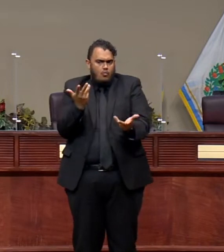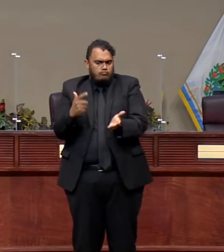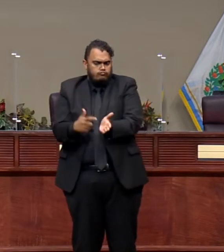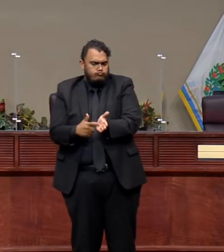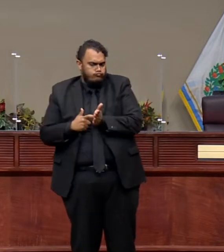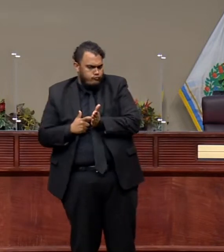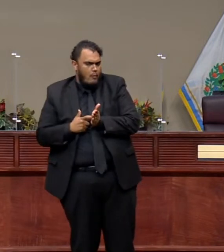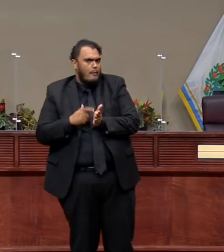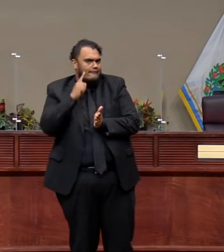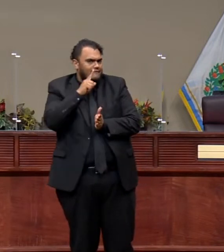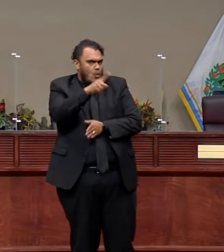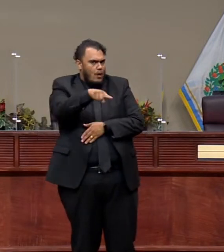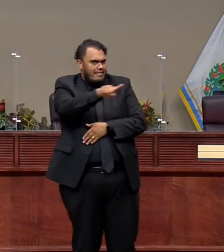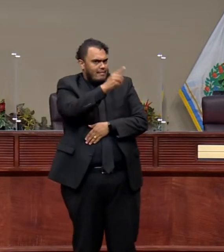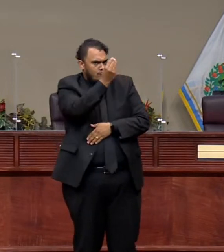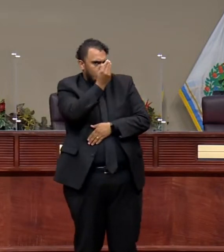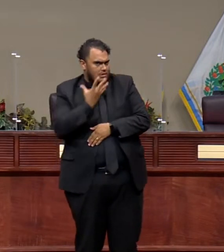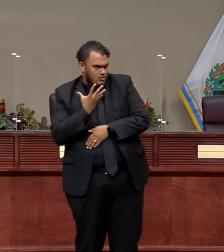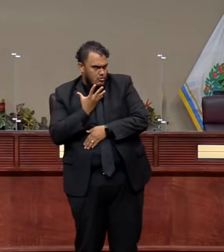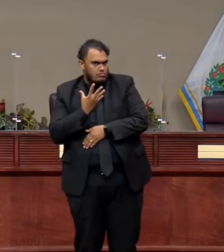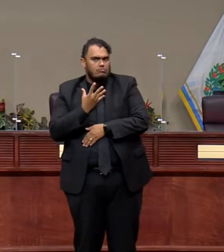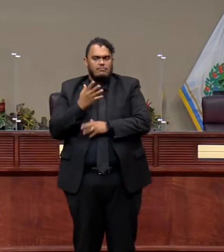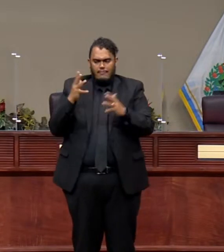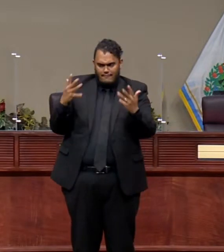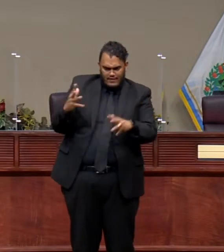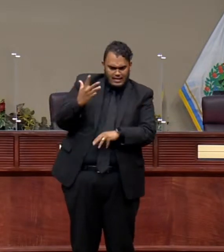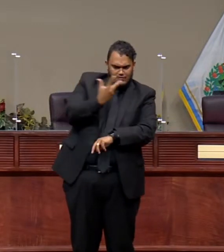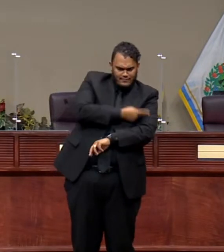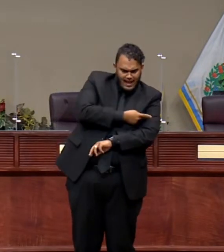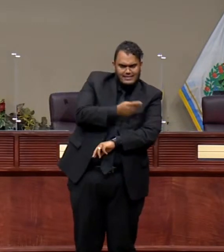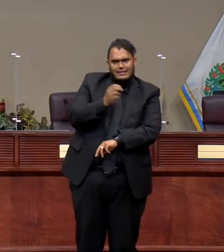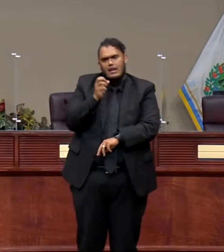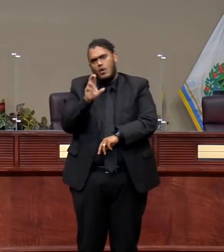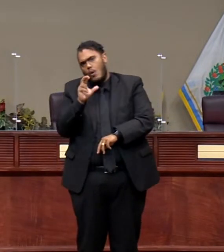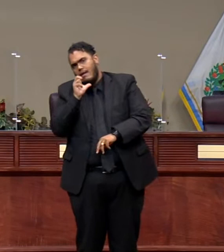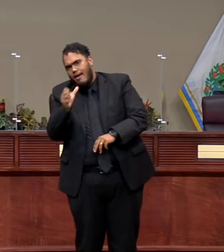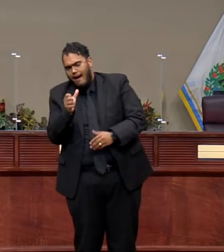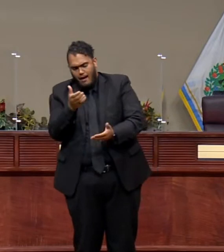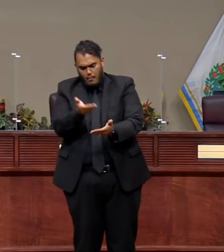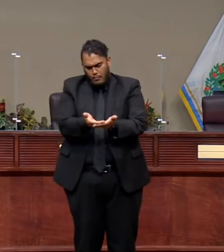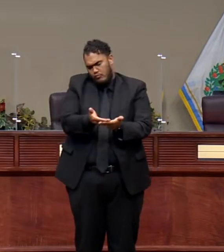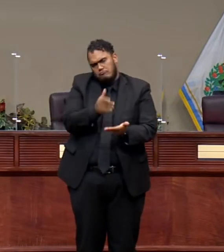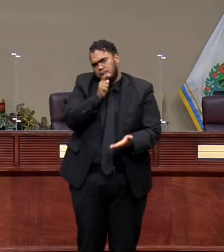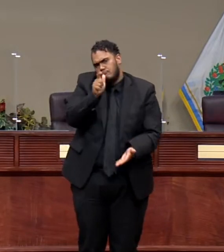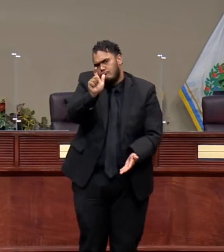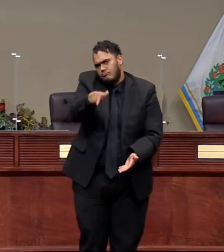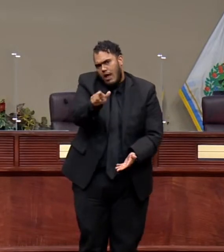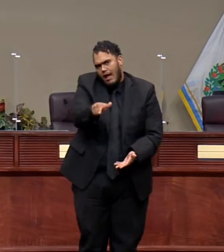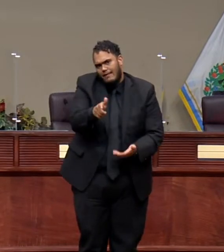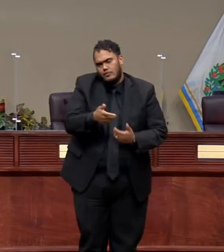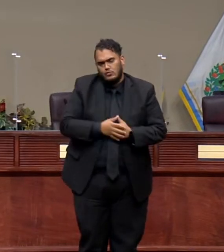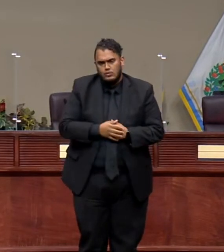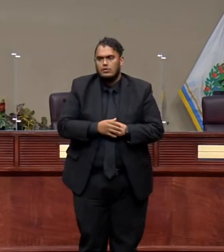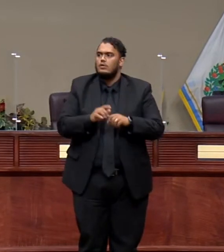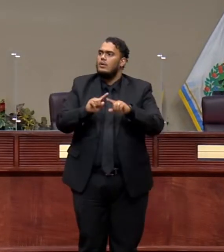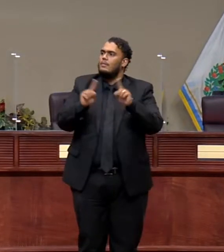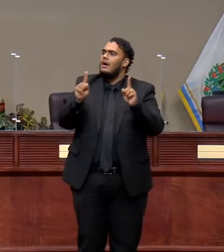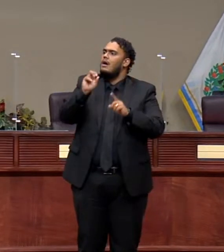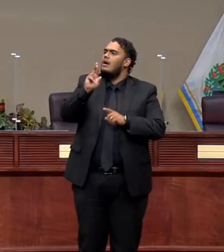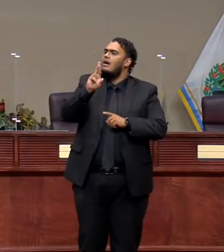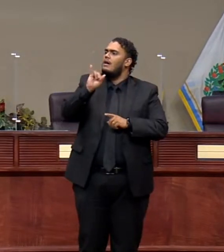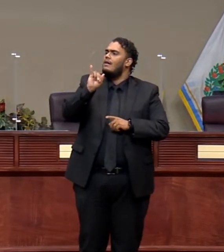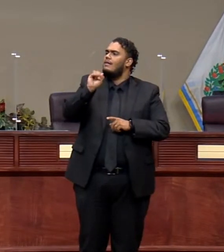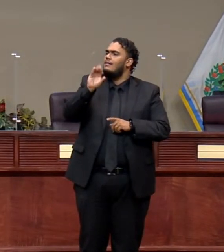to report on whether or not they have been vaccinated or not. But Ricardo, is there